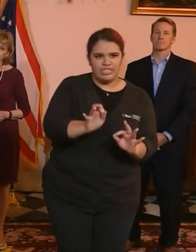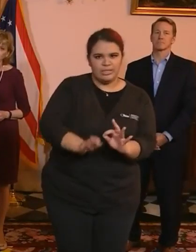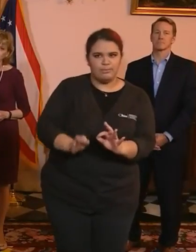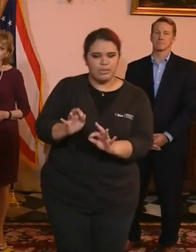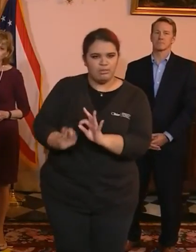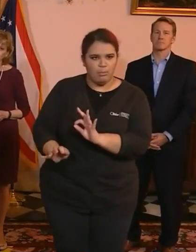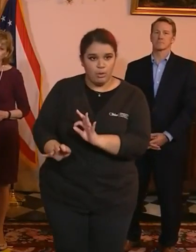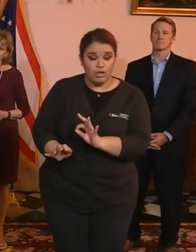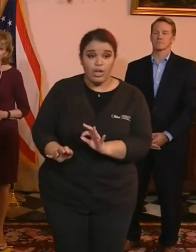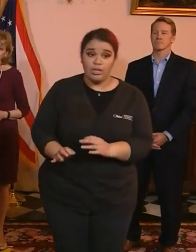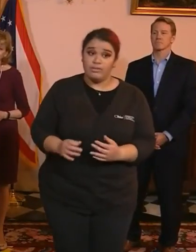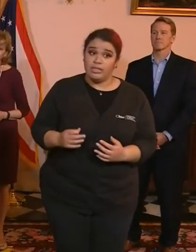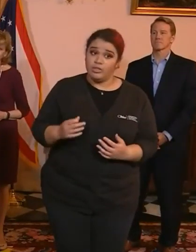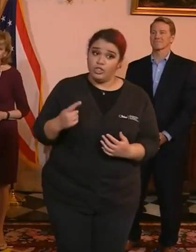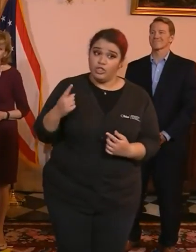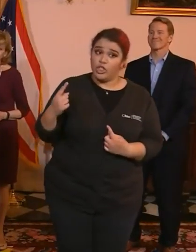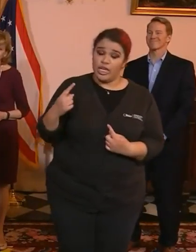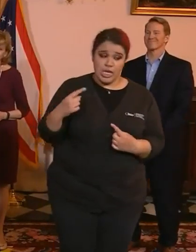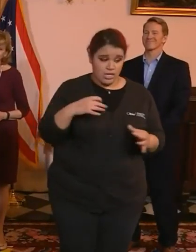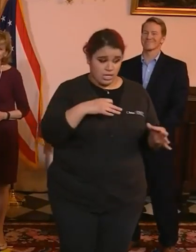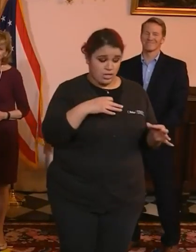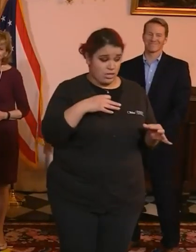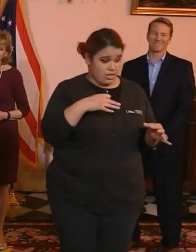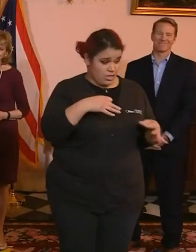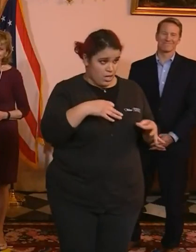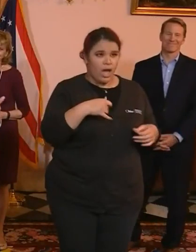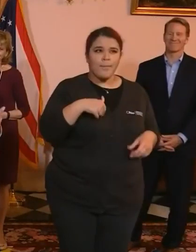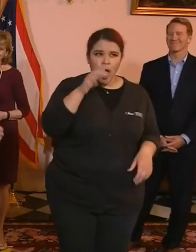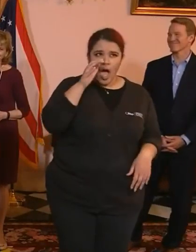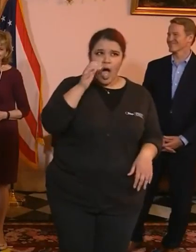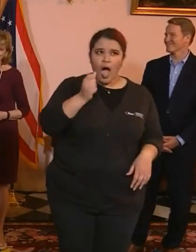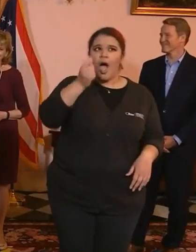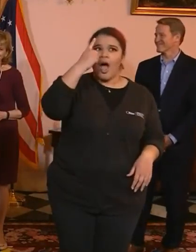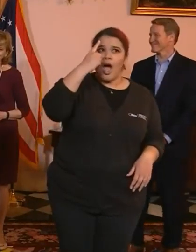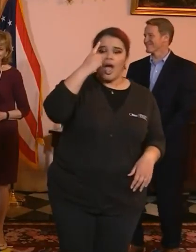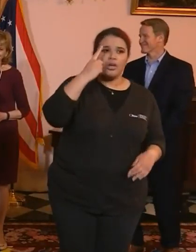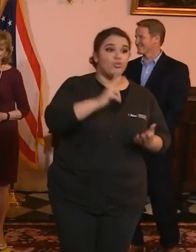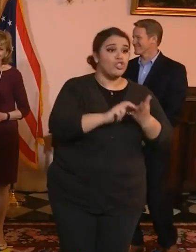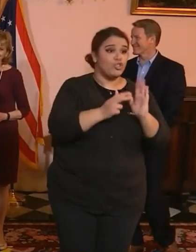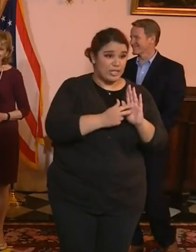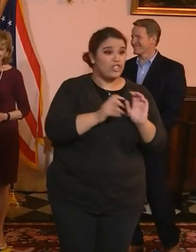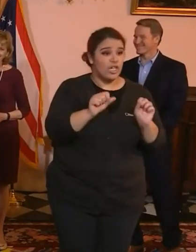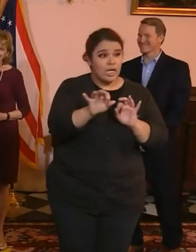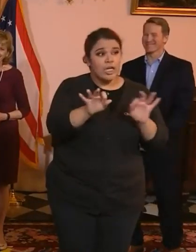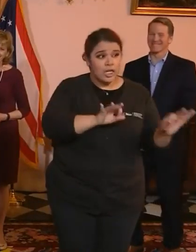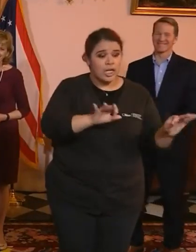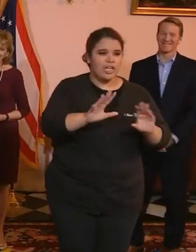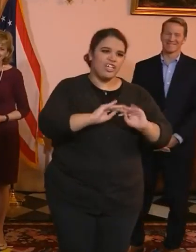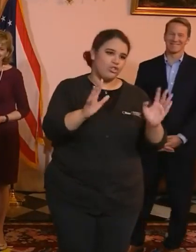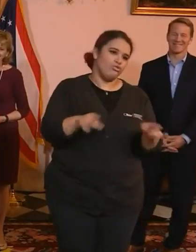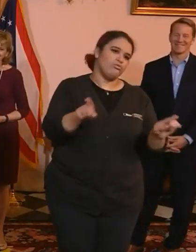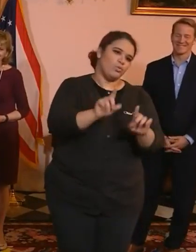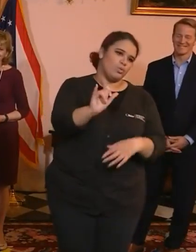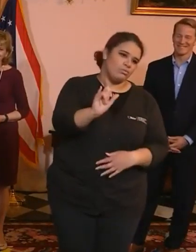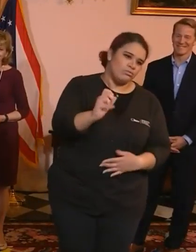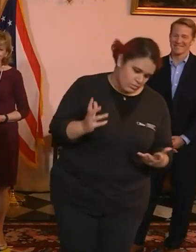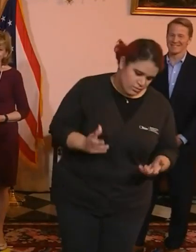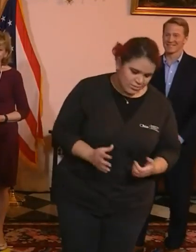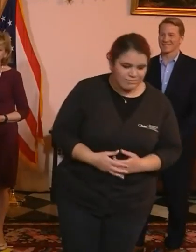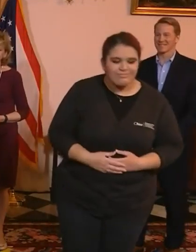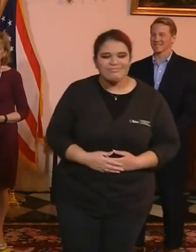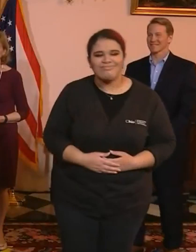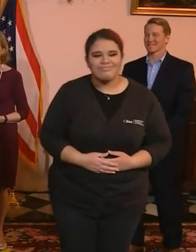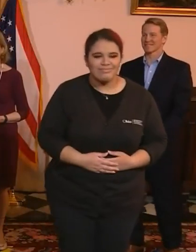She can explain it to me. So if she can explain it to me, she can probably explain it to everybody else in the state. So I think that's